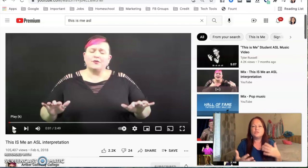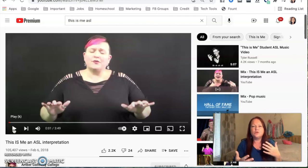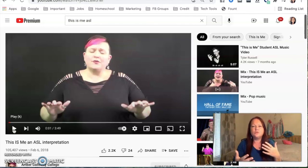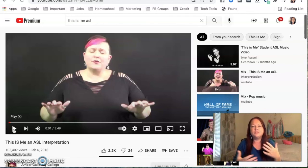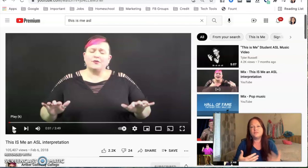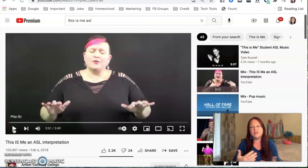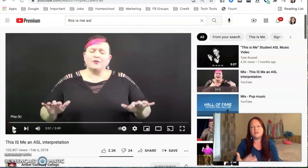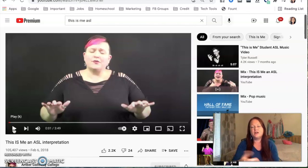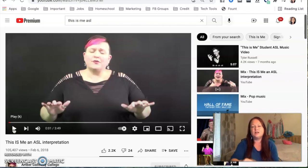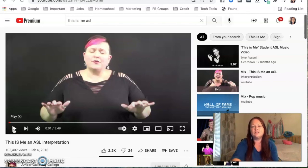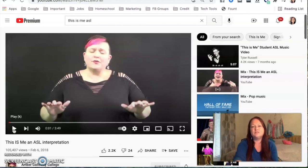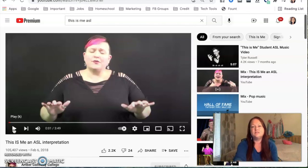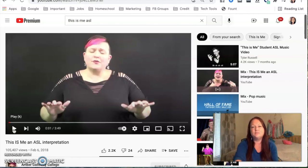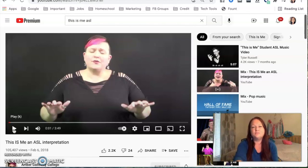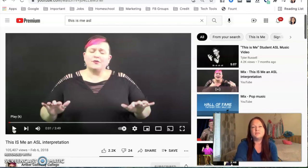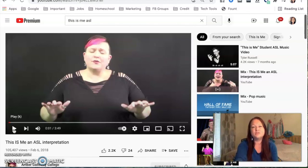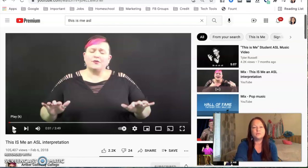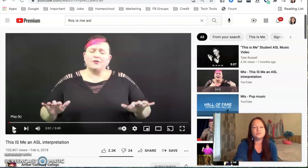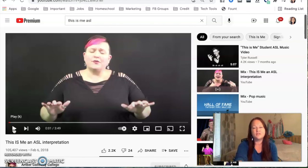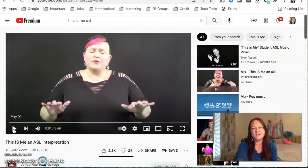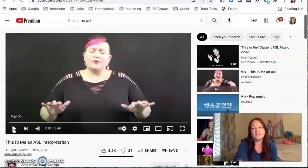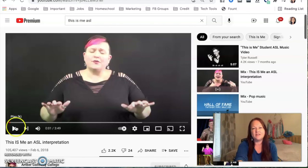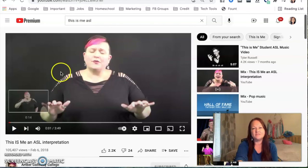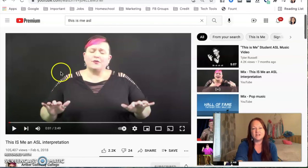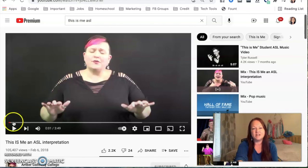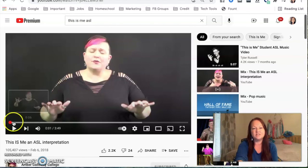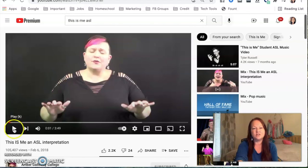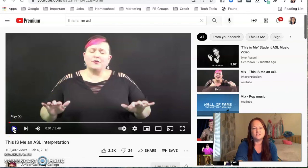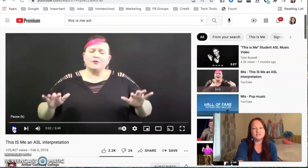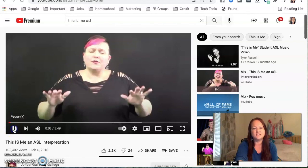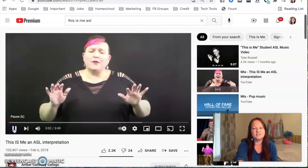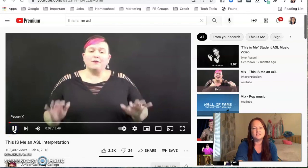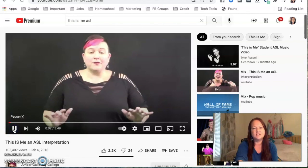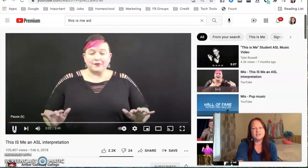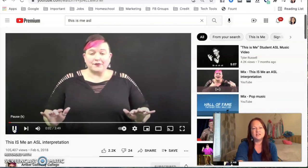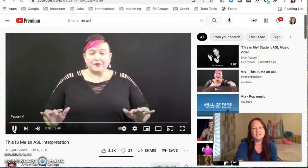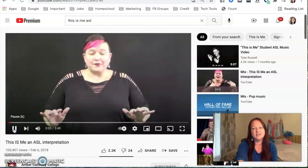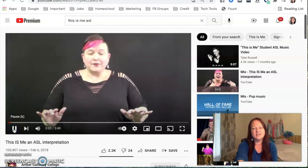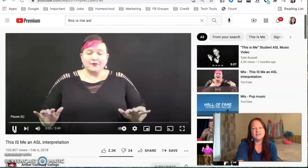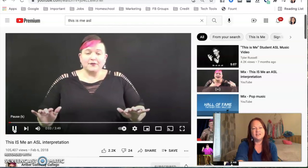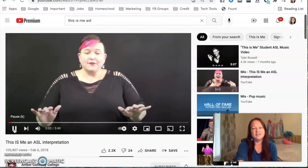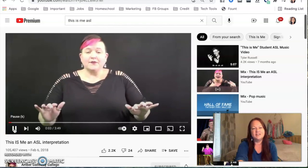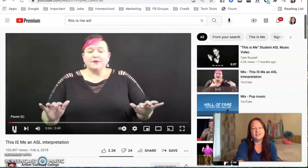will show different interpreters online that have signed songs like this.